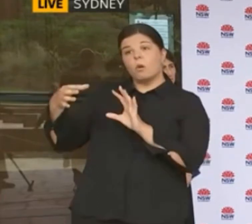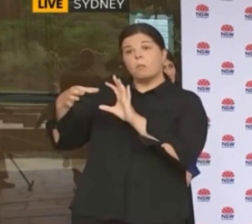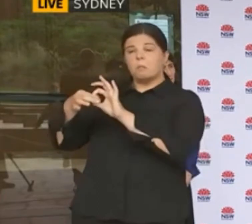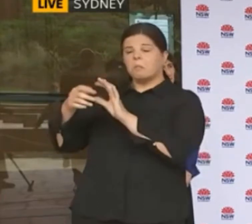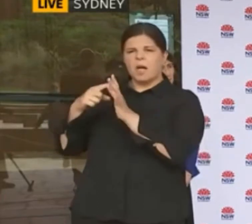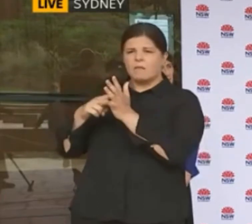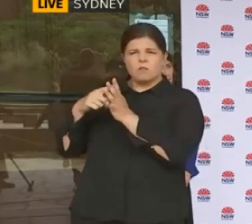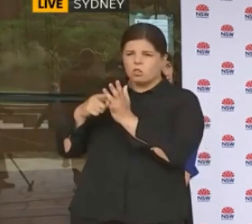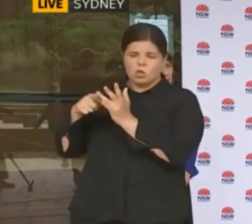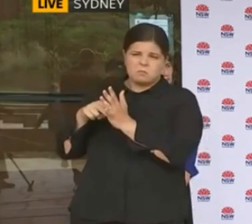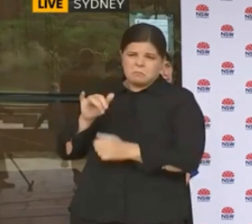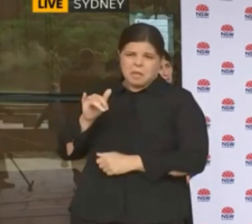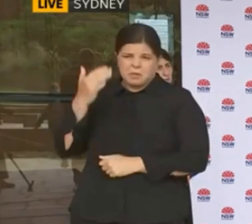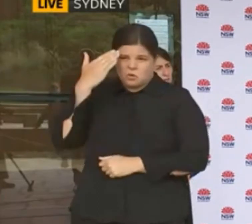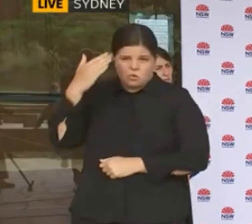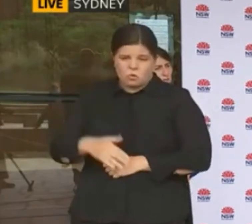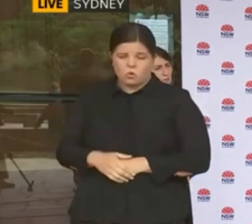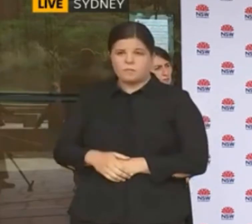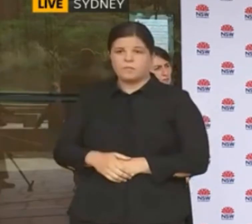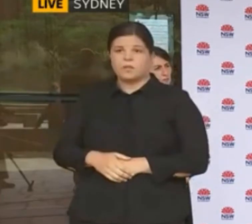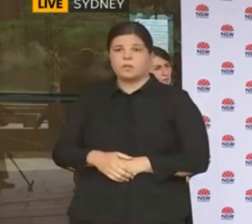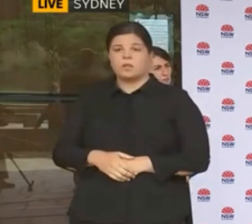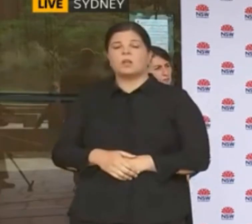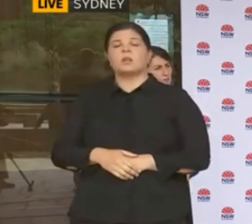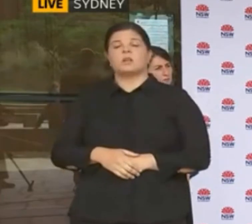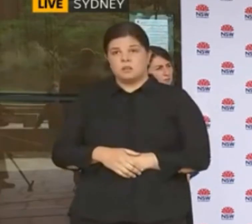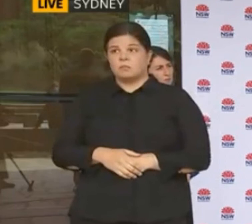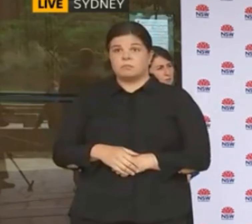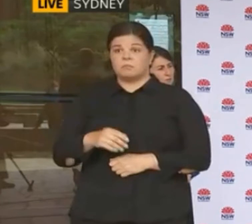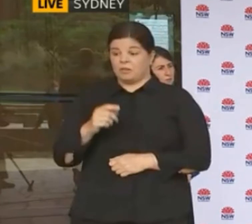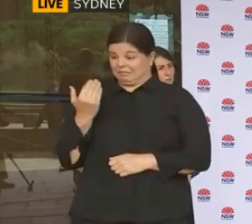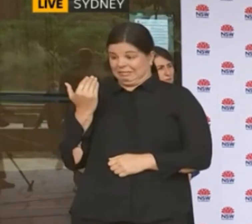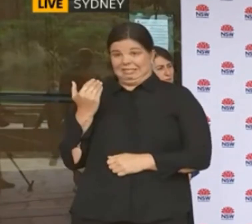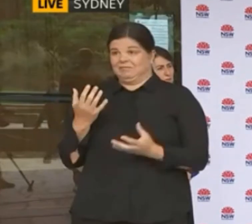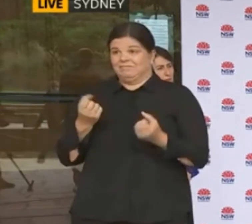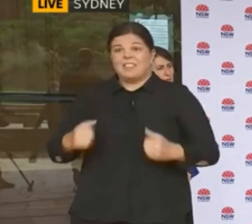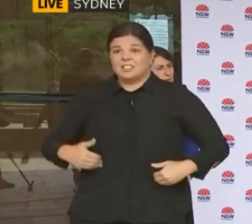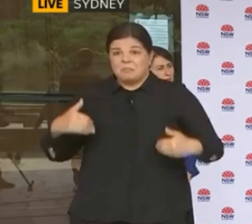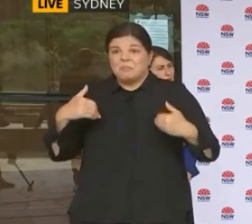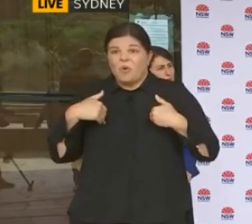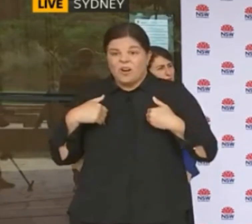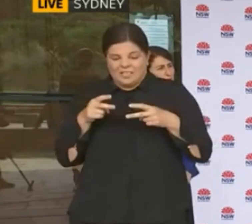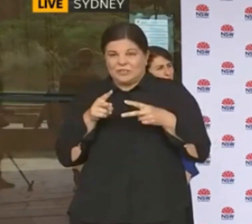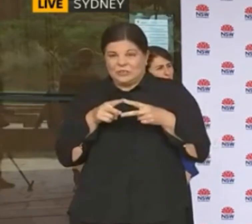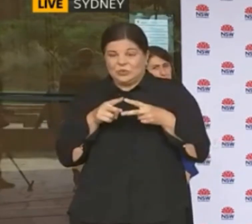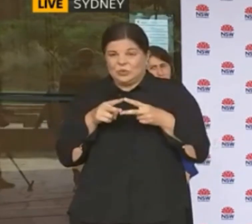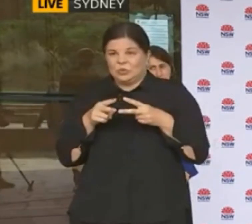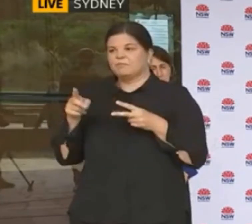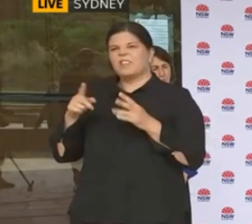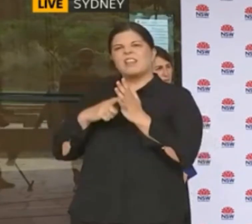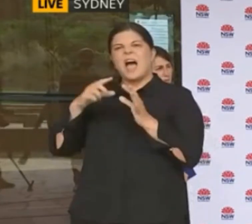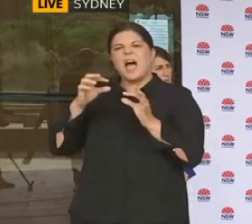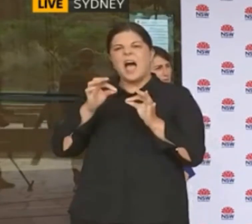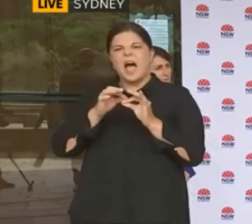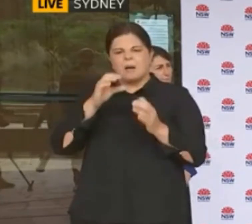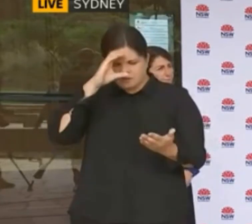cases. But as I said, literally 2 of those notifications came in this morning from the laboratory, and